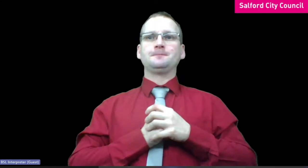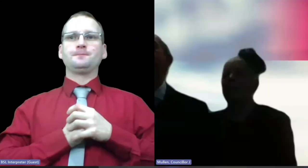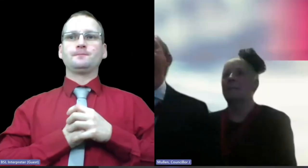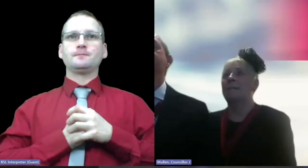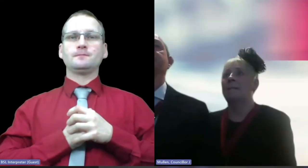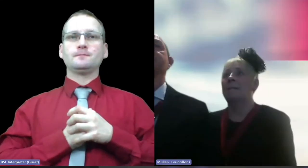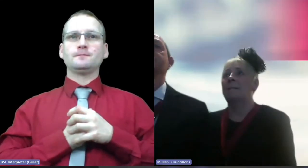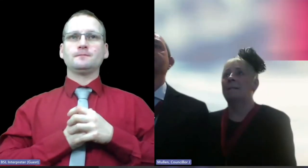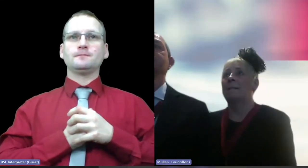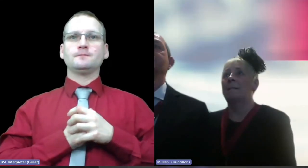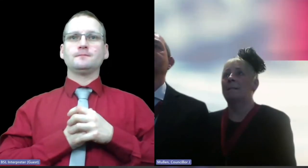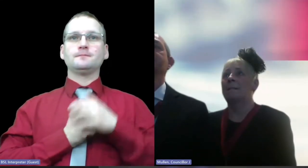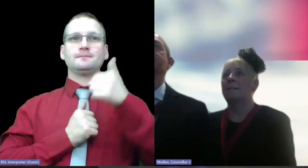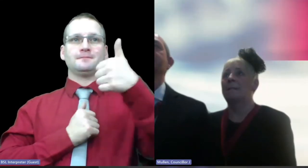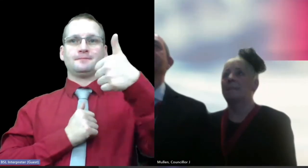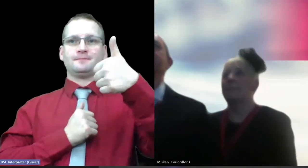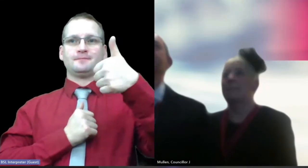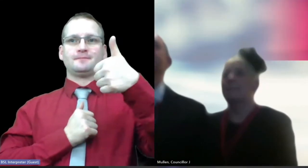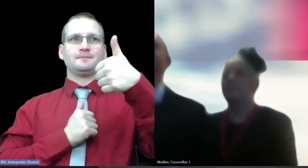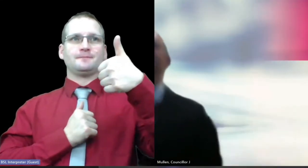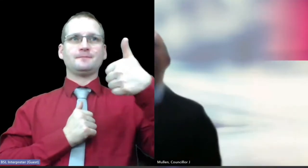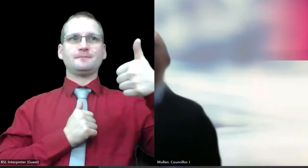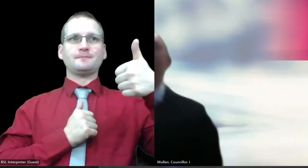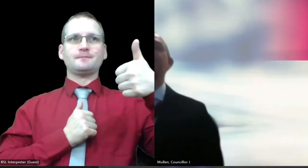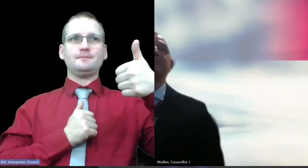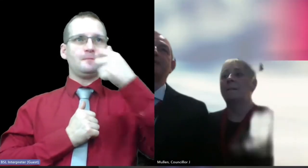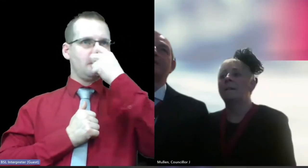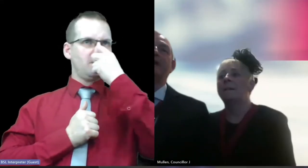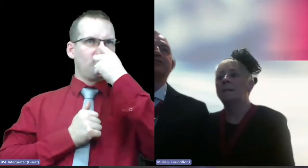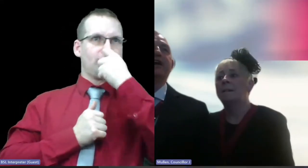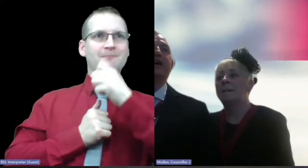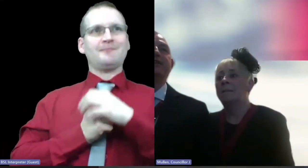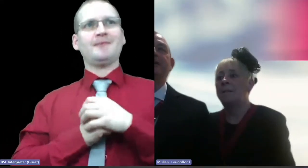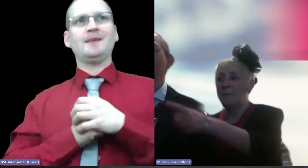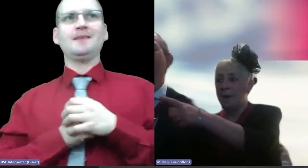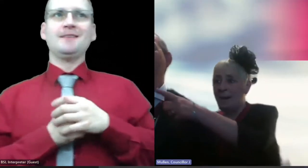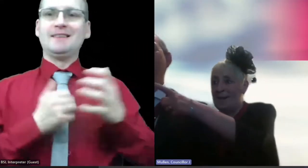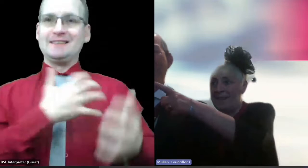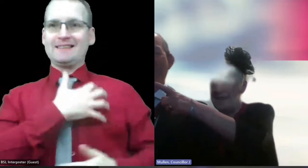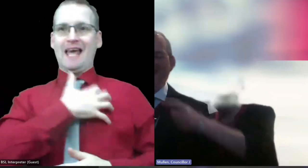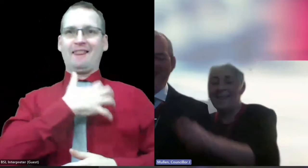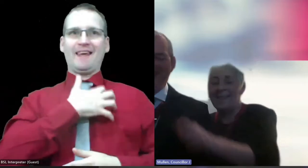now? Yes, it is, Councillor Mullen. Thank you. Getting scared then.